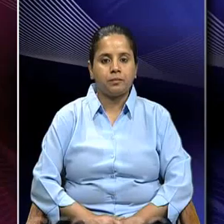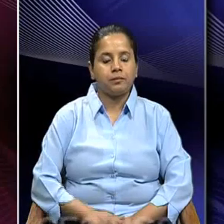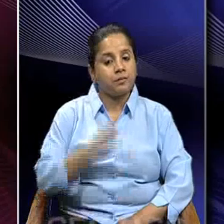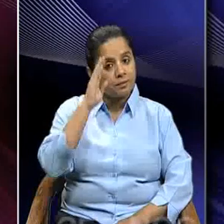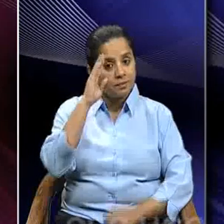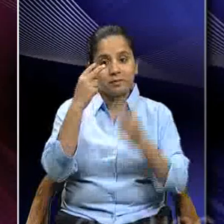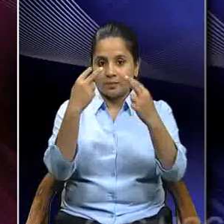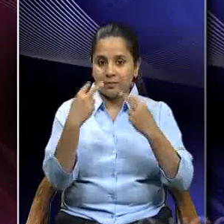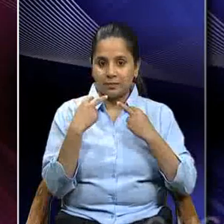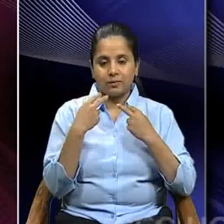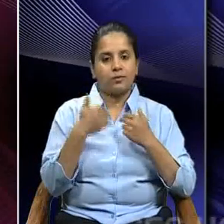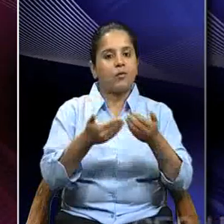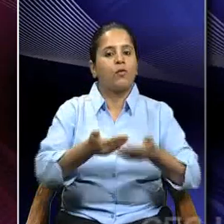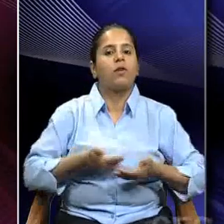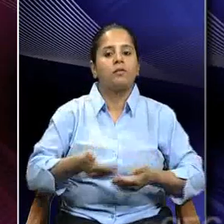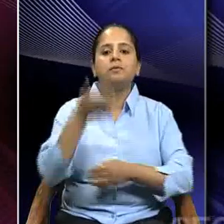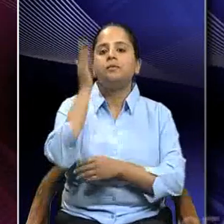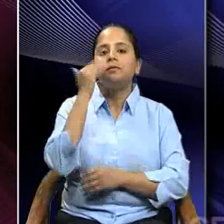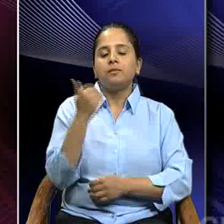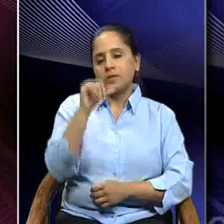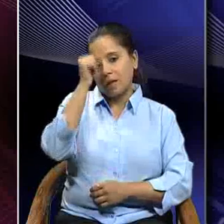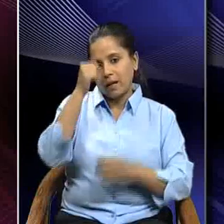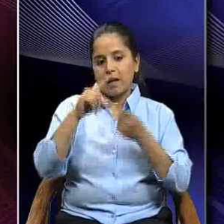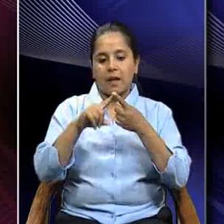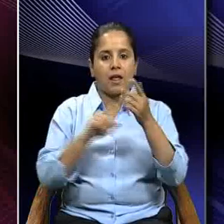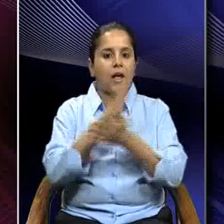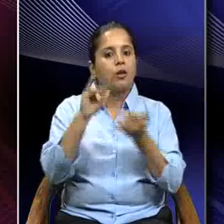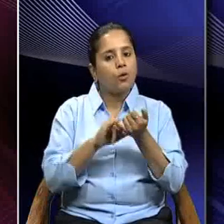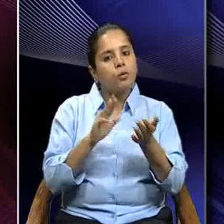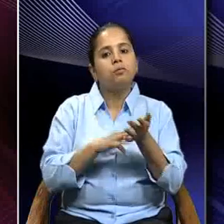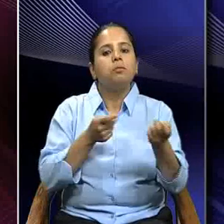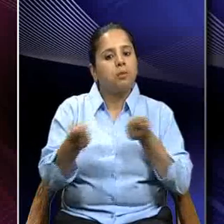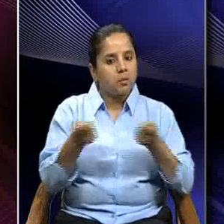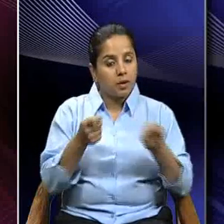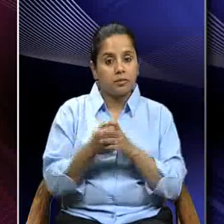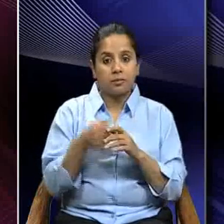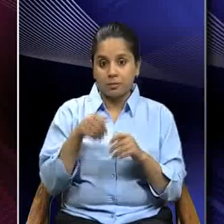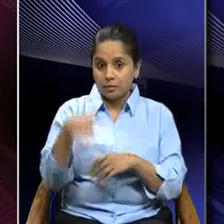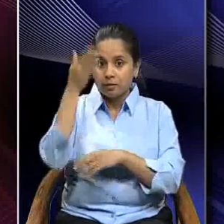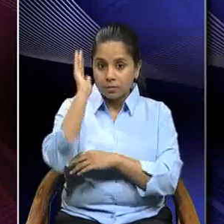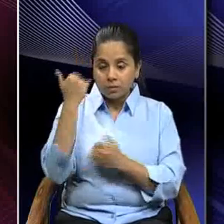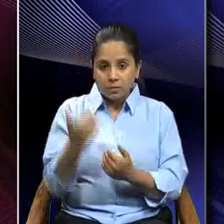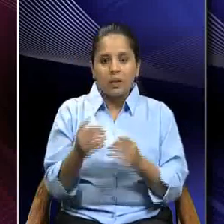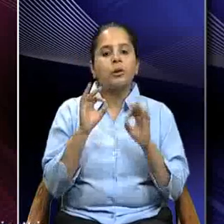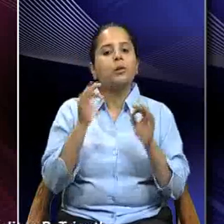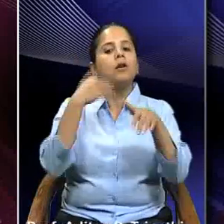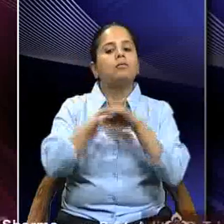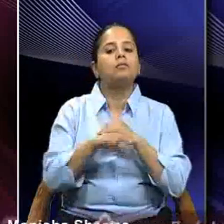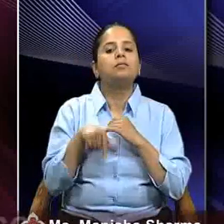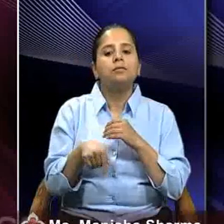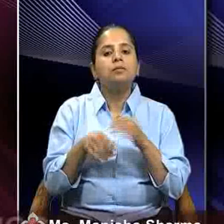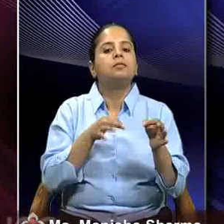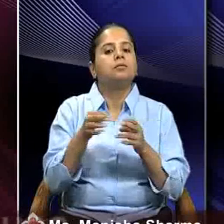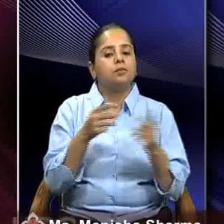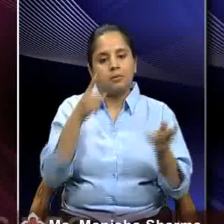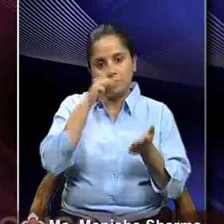Hello viewers, welcome to our lecture series on Indian ethos in management, and this lecture is under special segment and